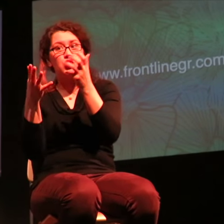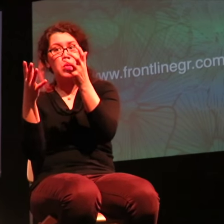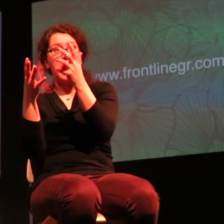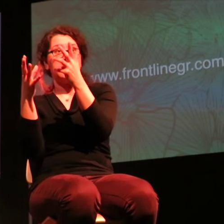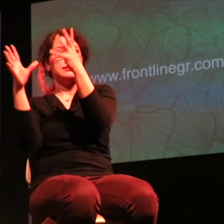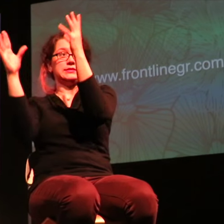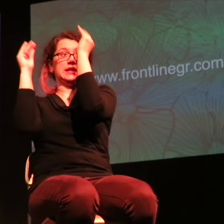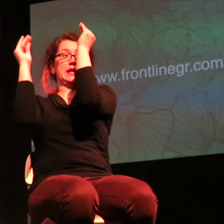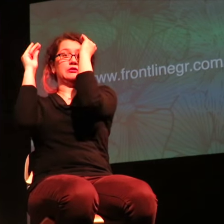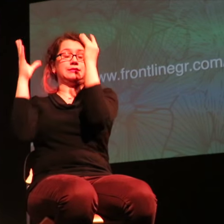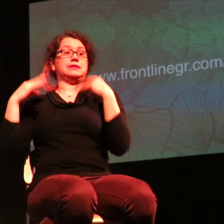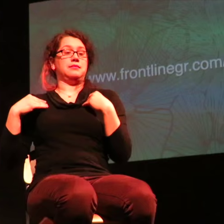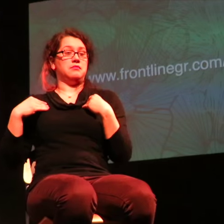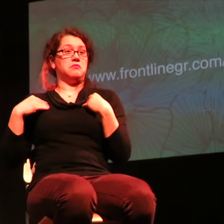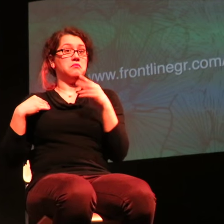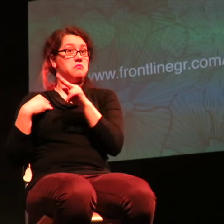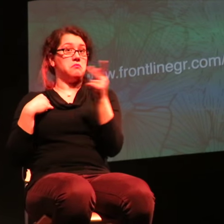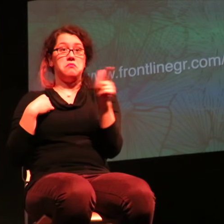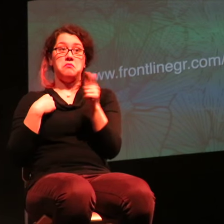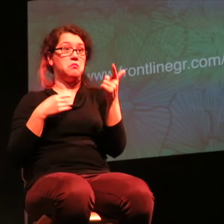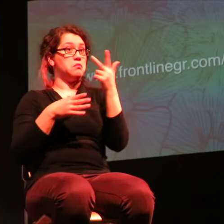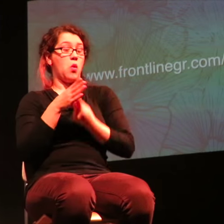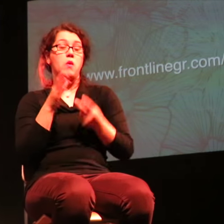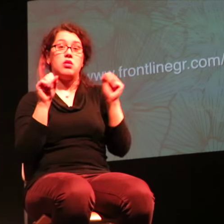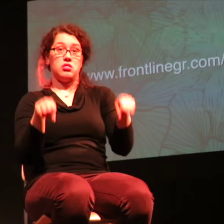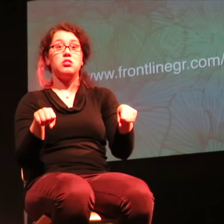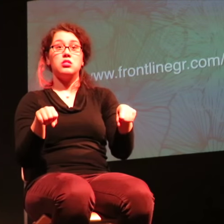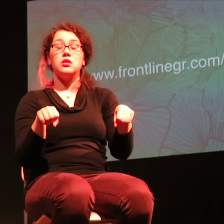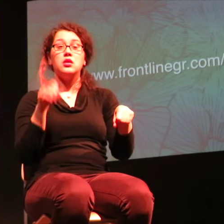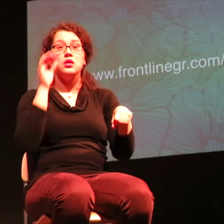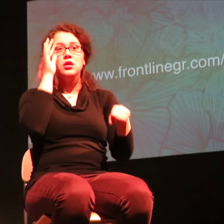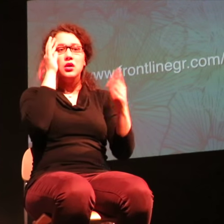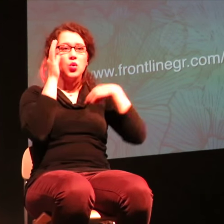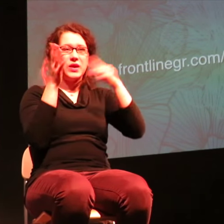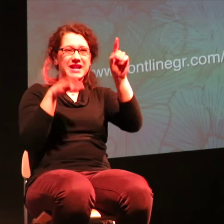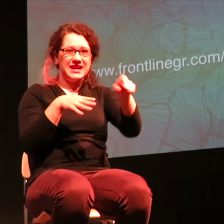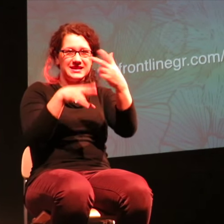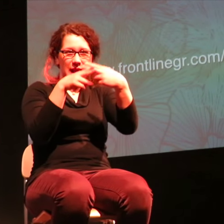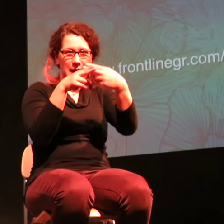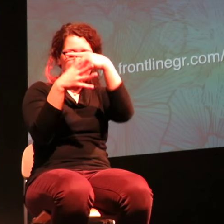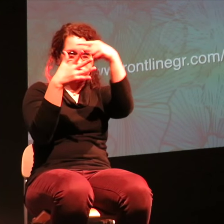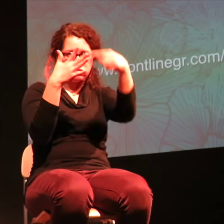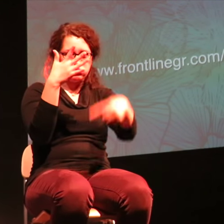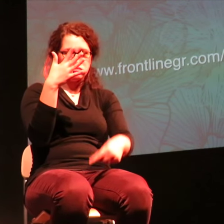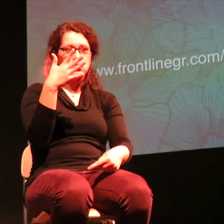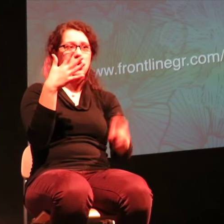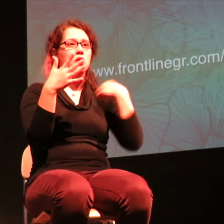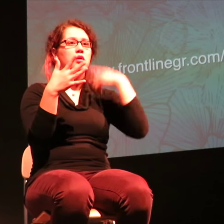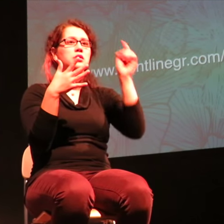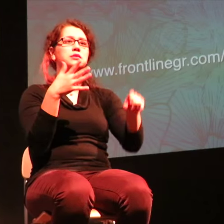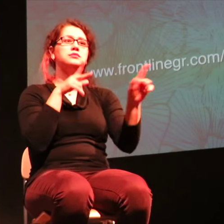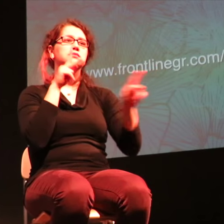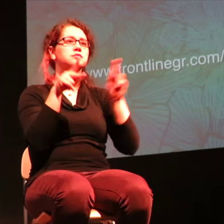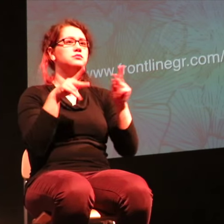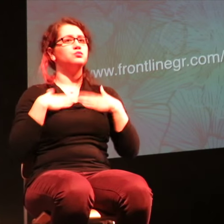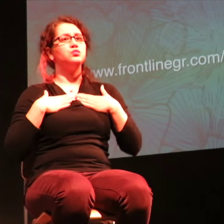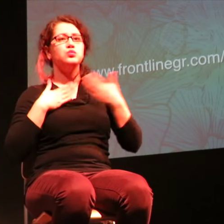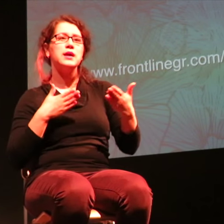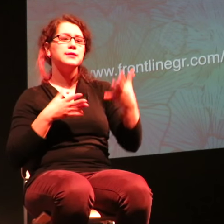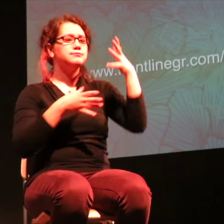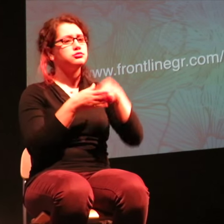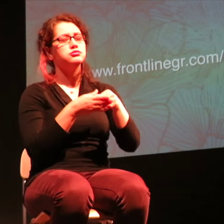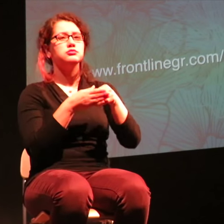awesome. That's awesome. Fill out both. But what we're trying to do is we're trying to collect names because we need people who are willing to be